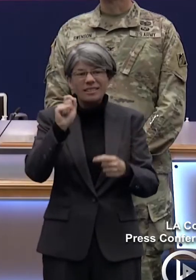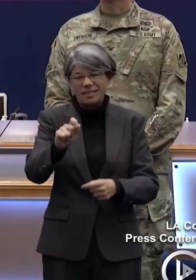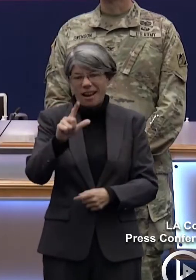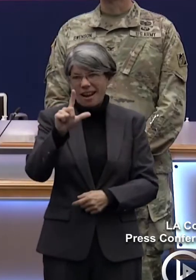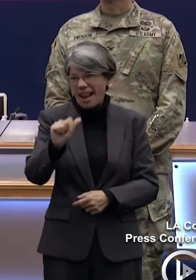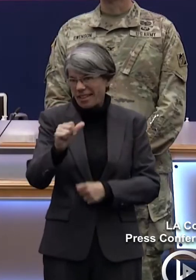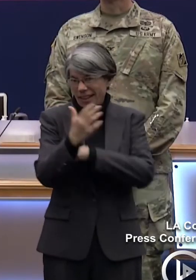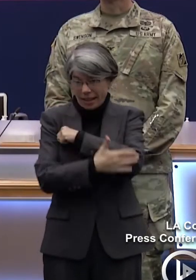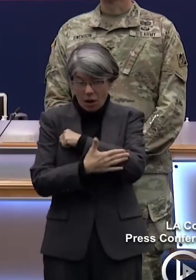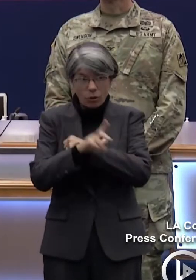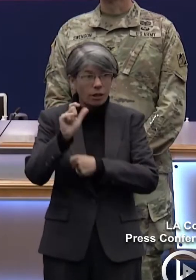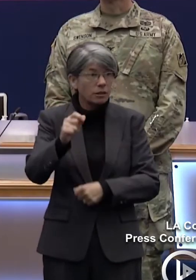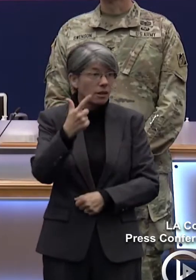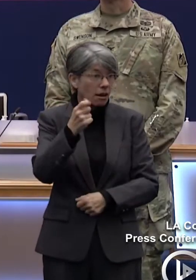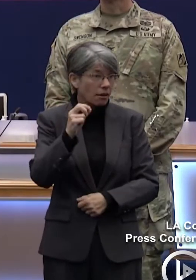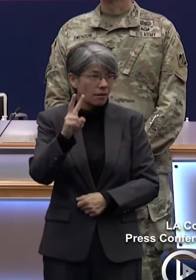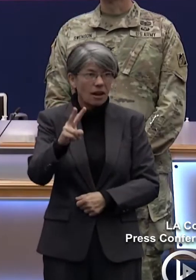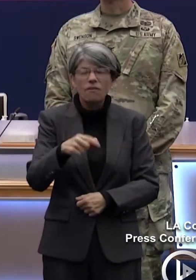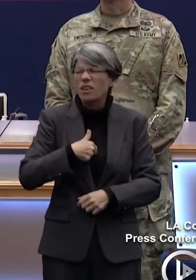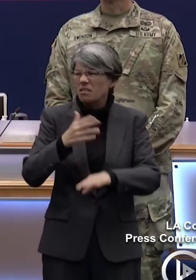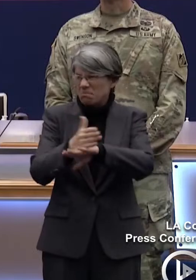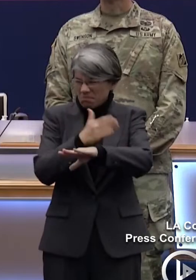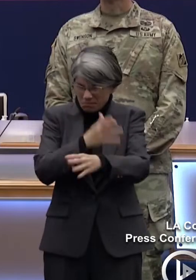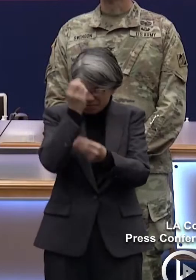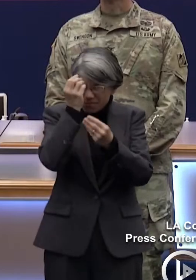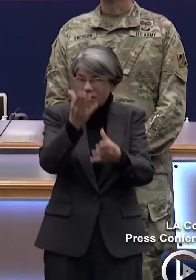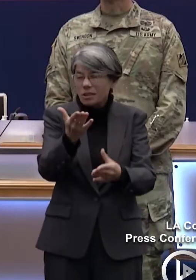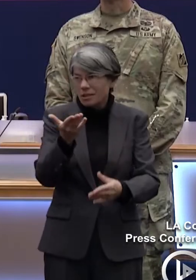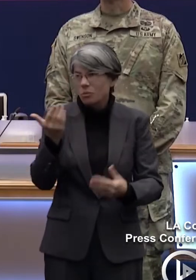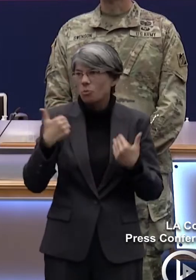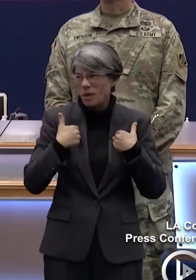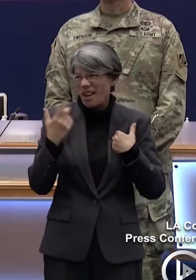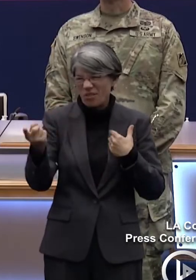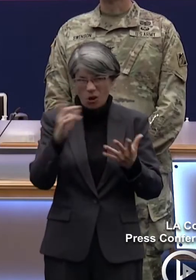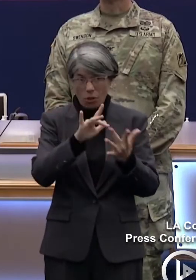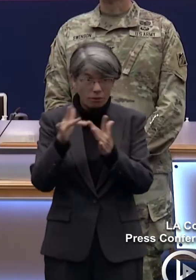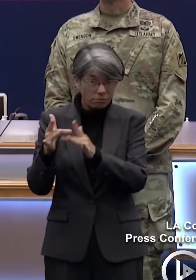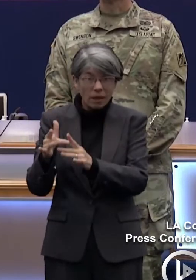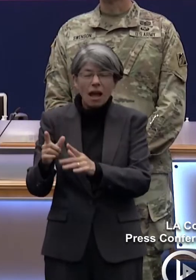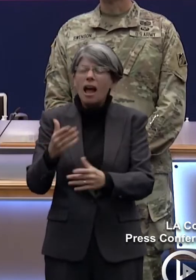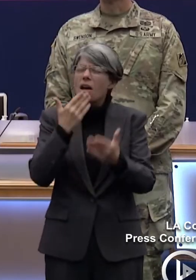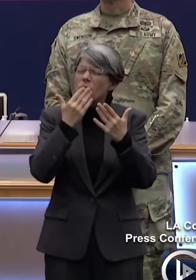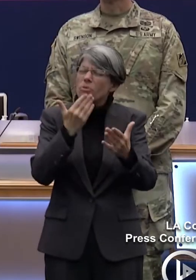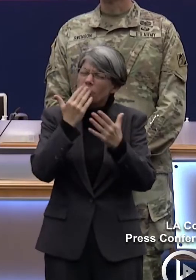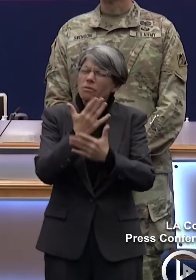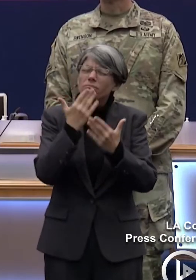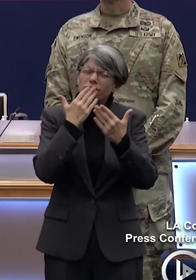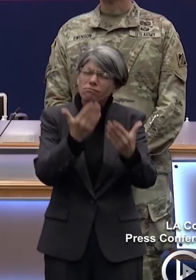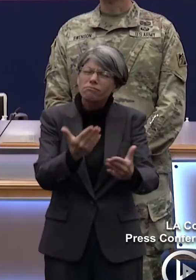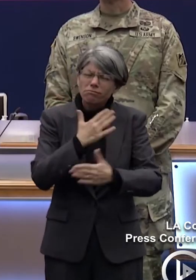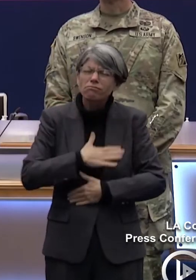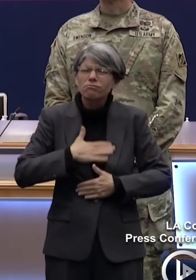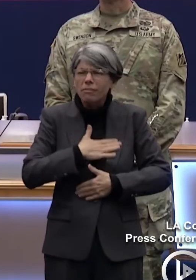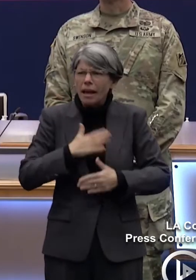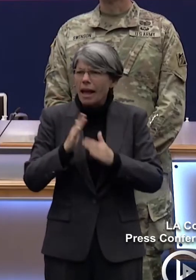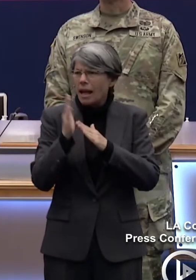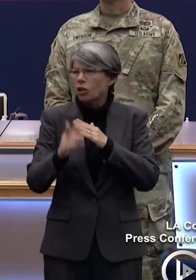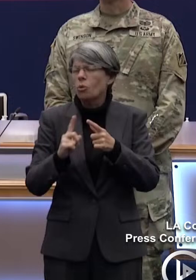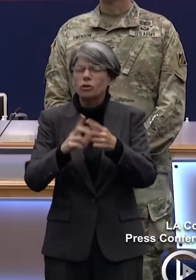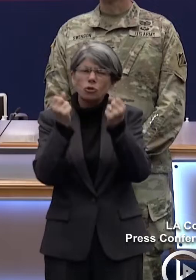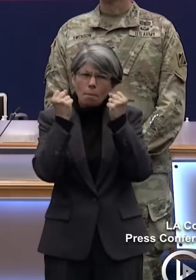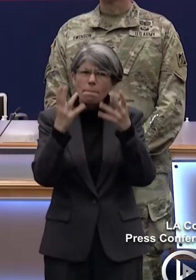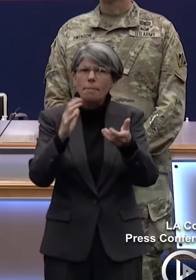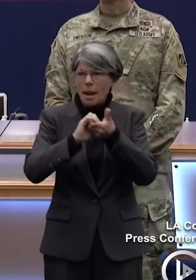publichealth.lacounty.gov, and updates will continue to be posted there as well. I want to extend my deepest thanks in closing to the